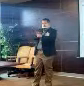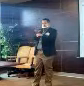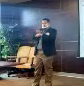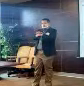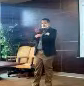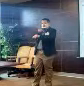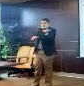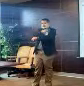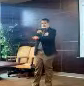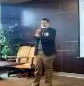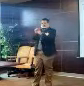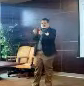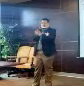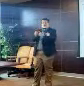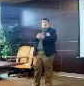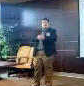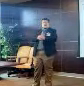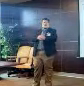setting.